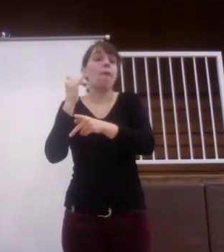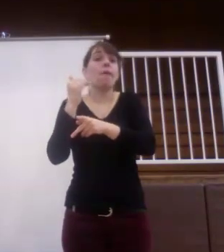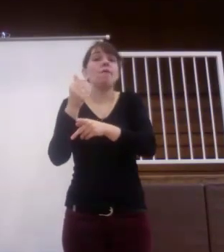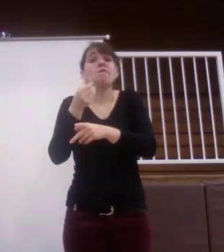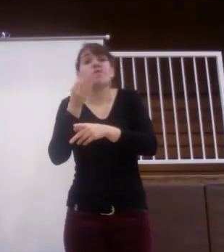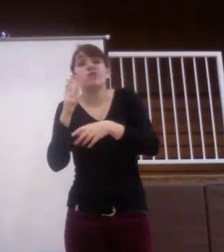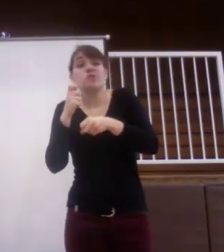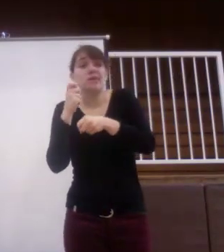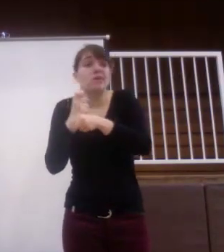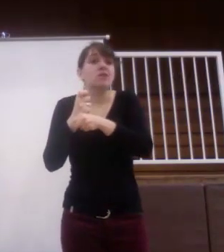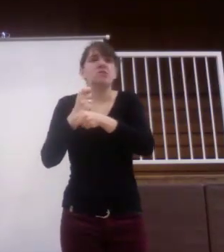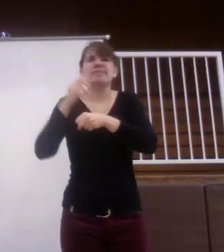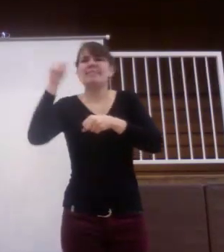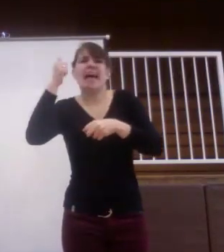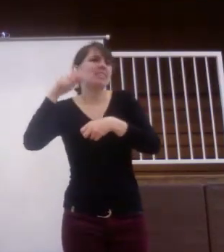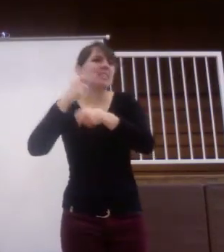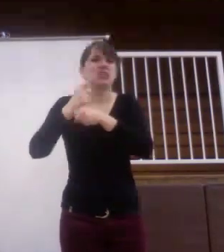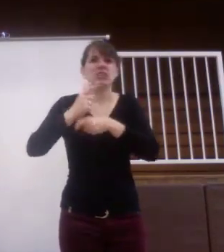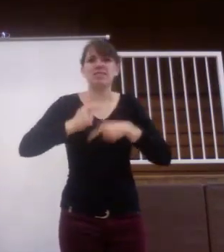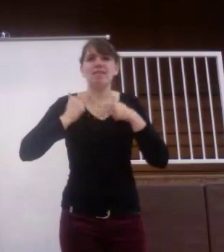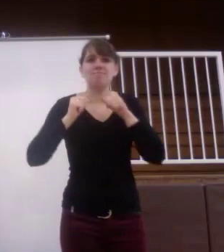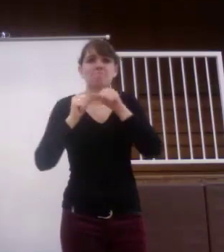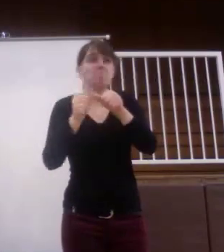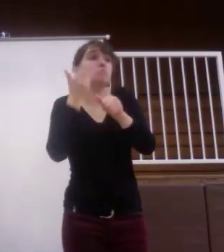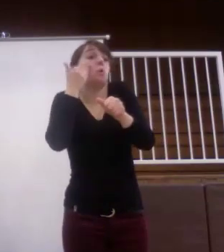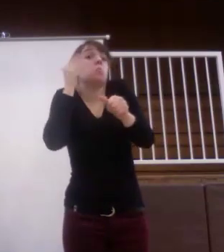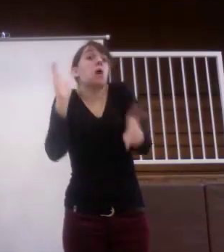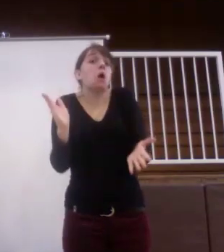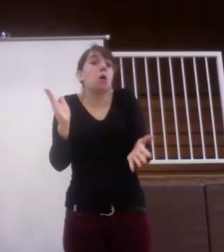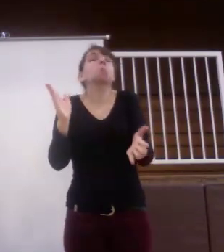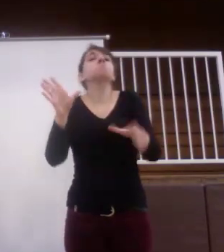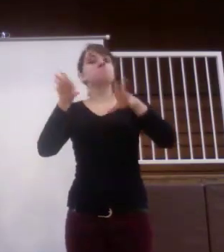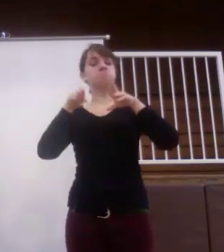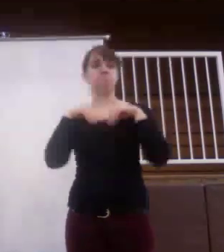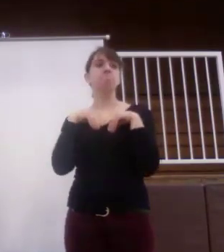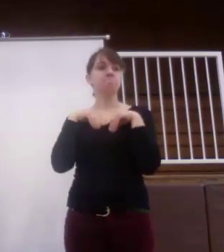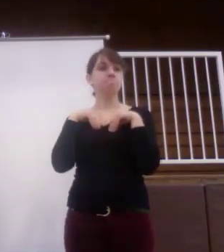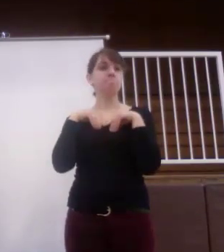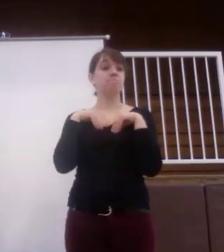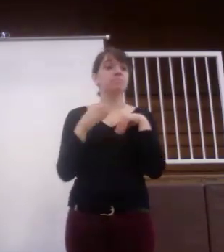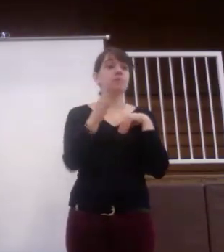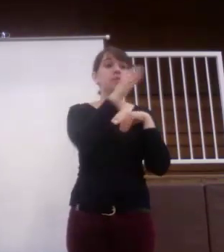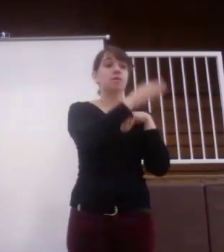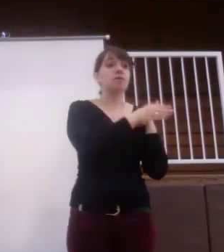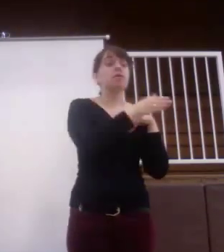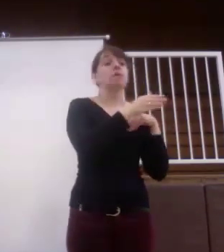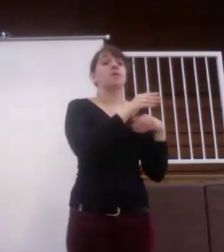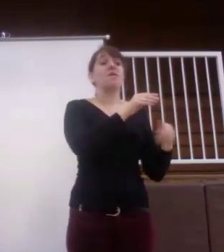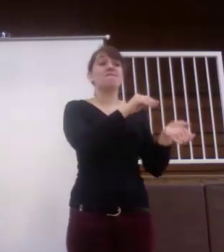and you are willing to accept that. But physician-assisted suicide means you